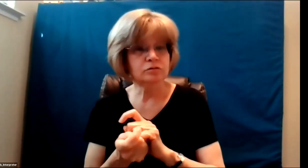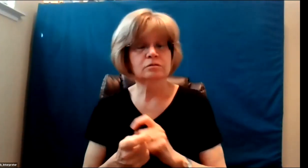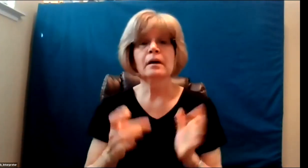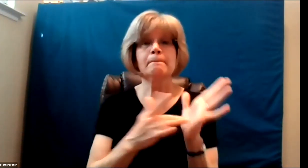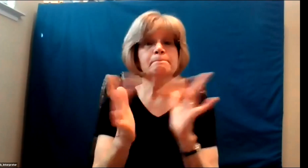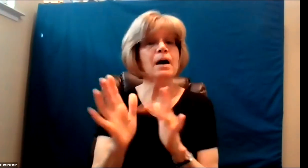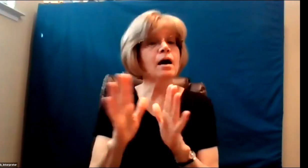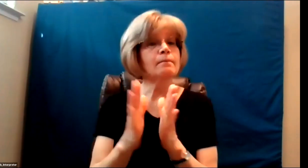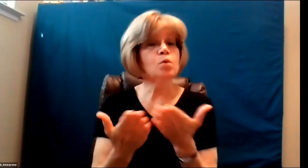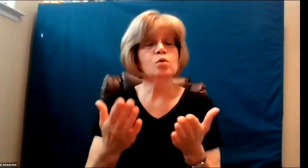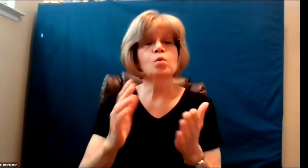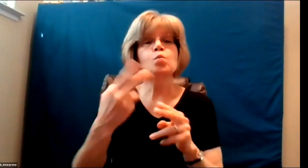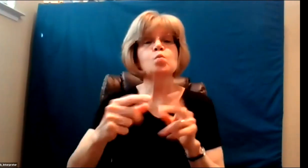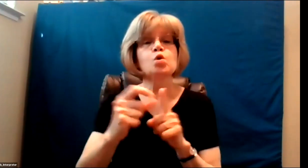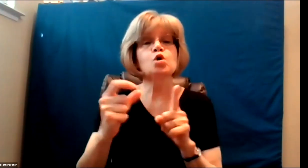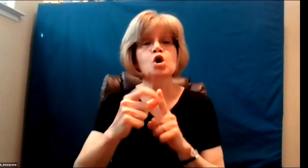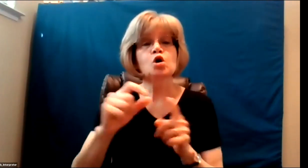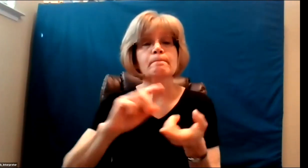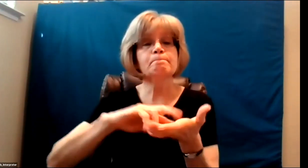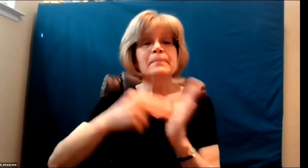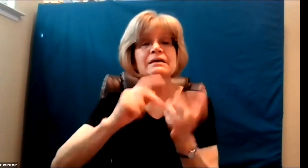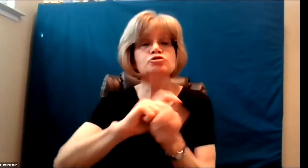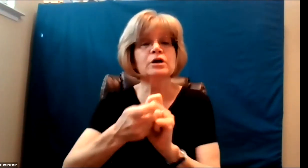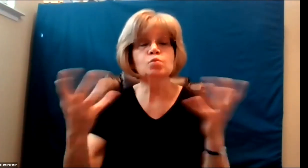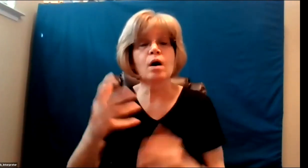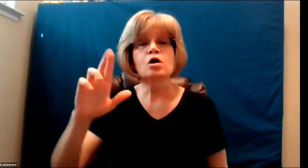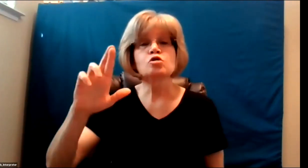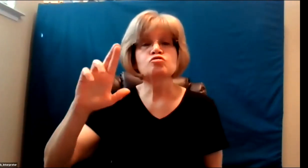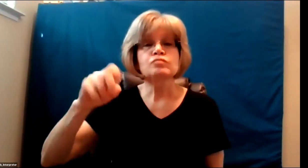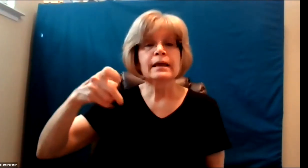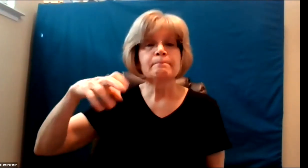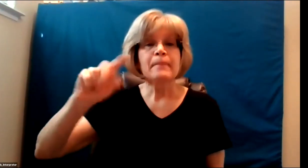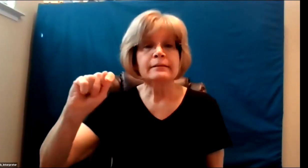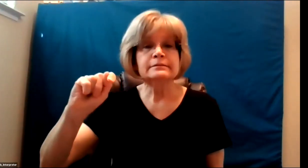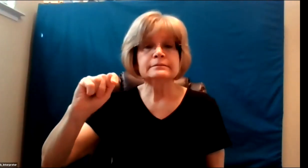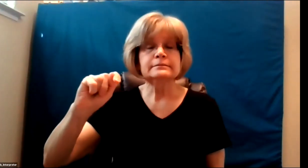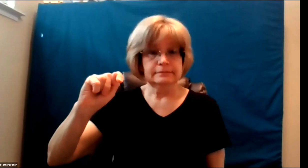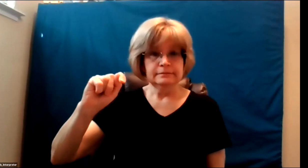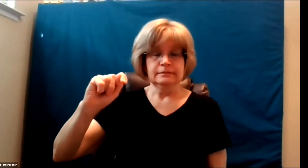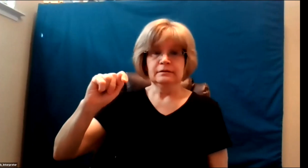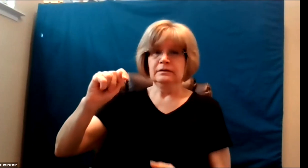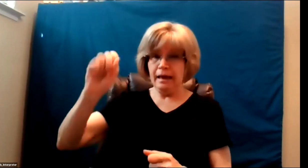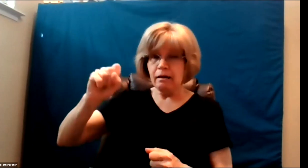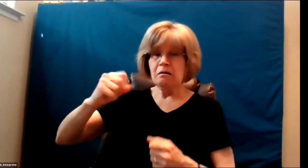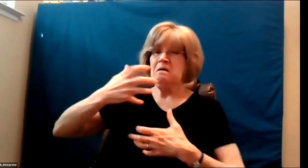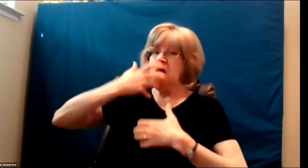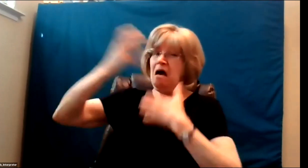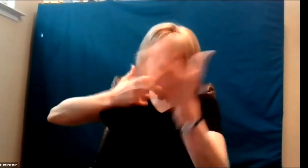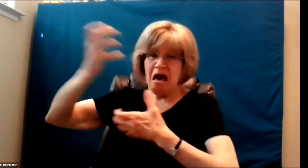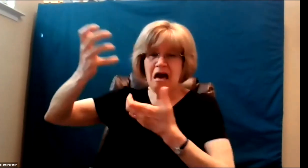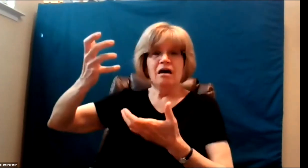is repent. Yes, cry out to God, bewail the horrors and the losses, but learn from them